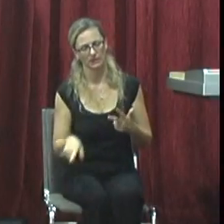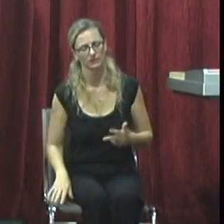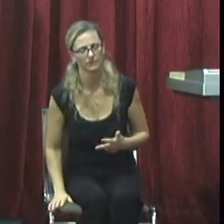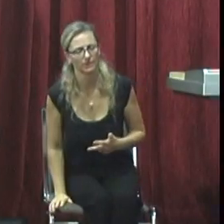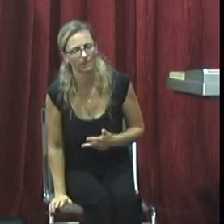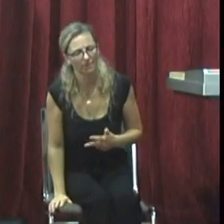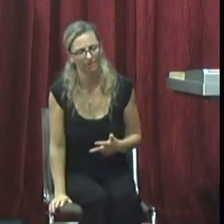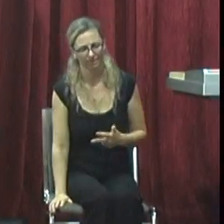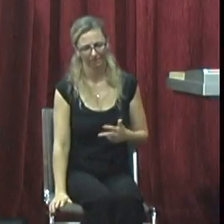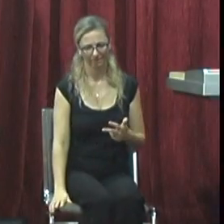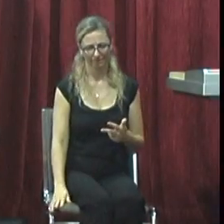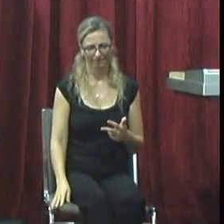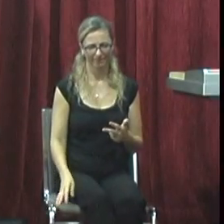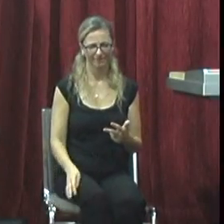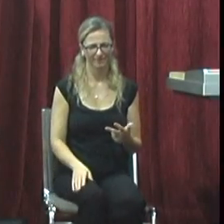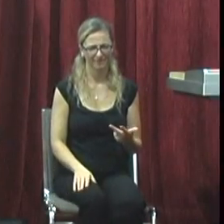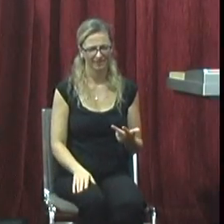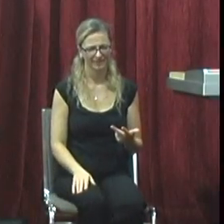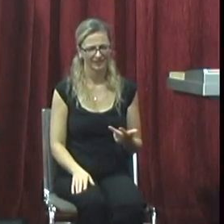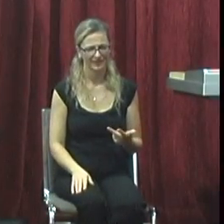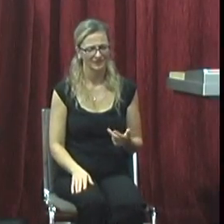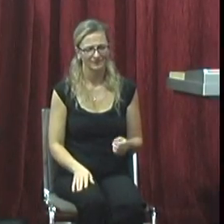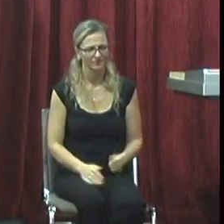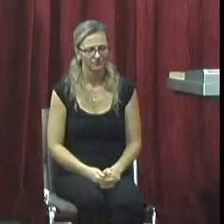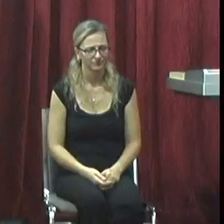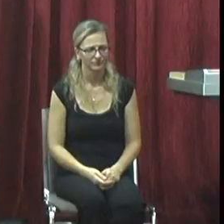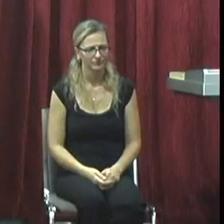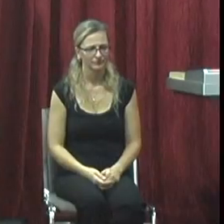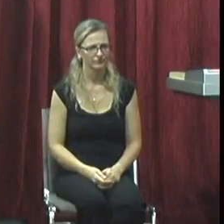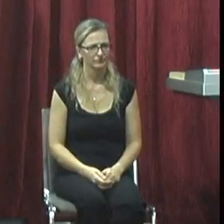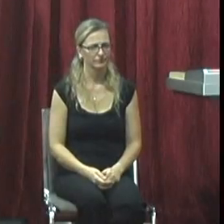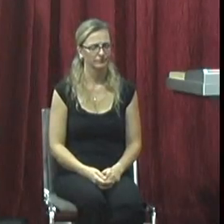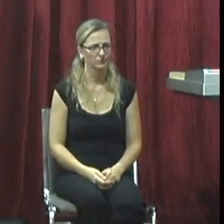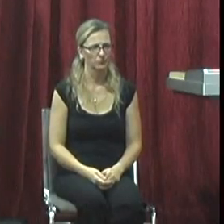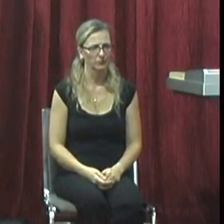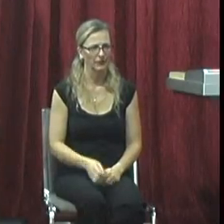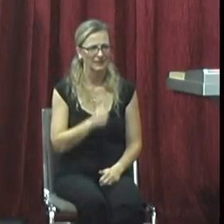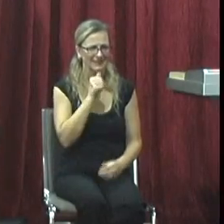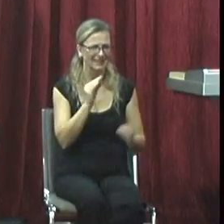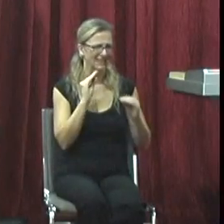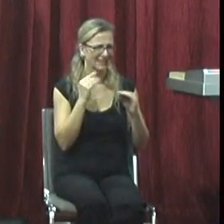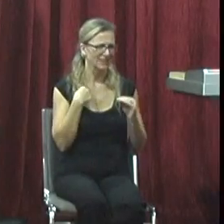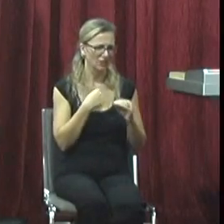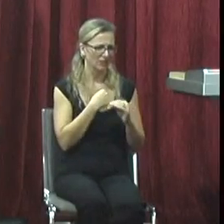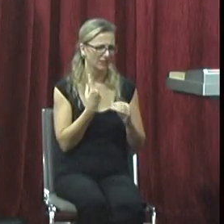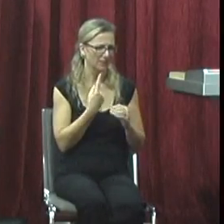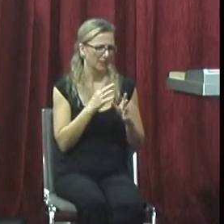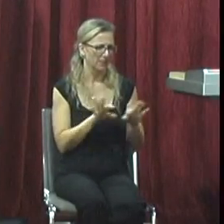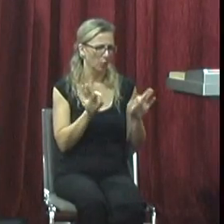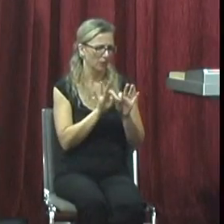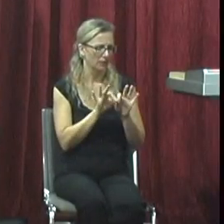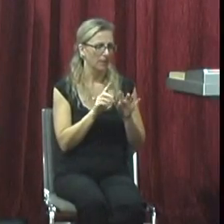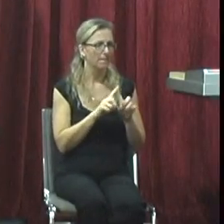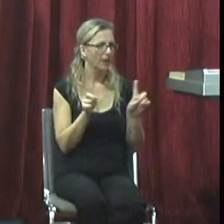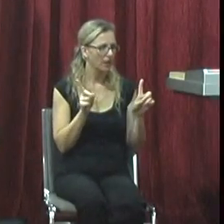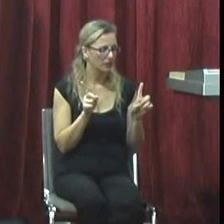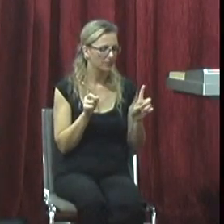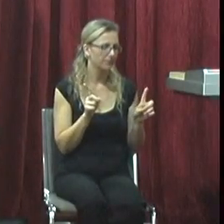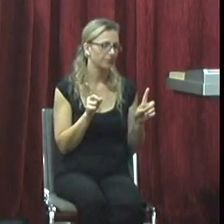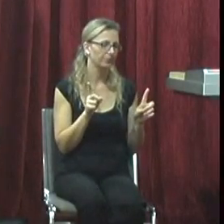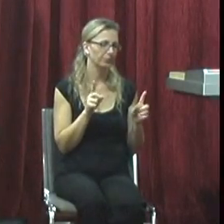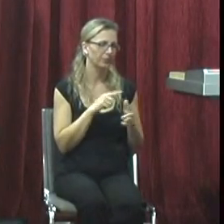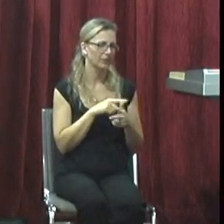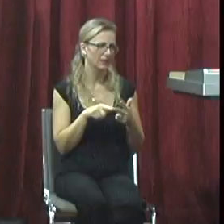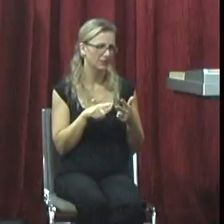what the items were is not what teaches us an important insight. It has nothing to do with it. The important insight is that